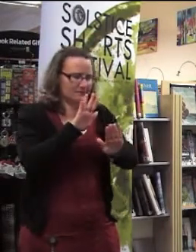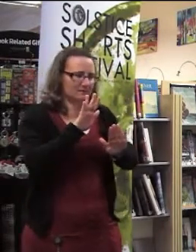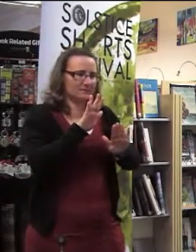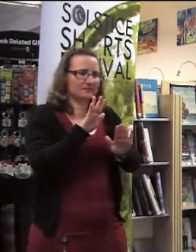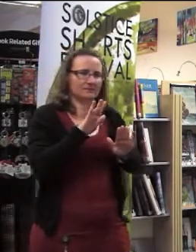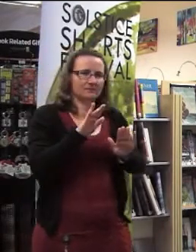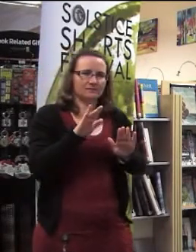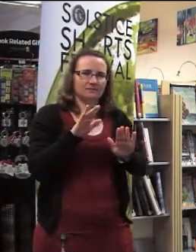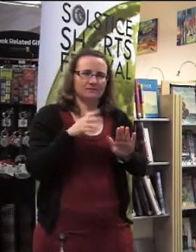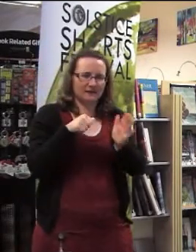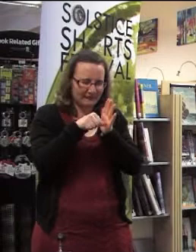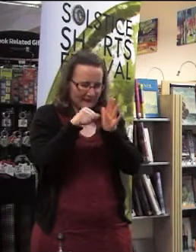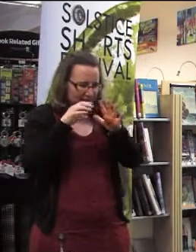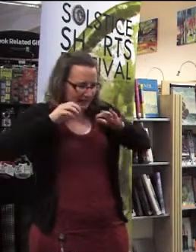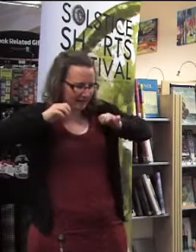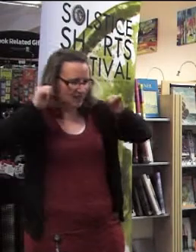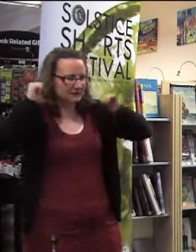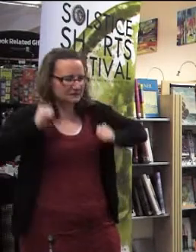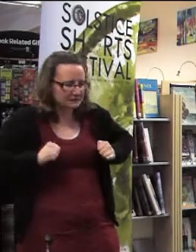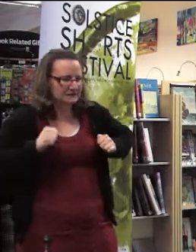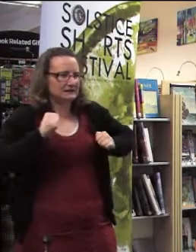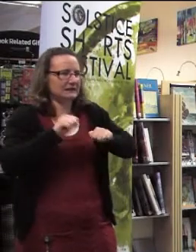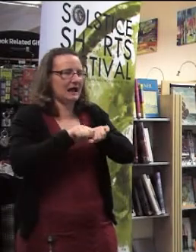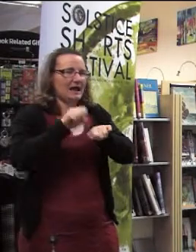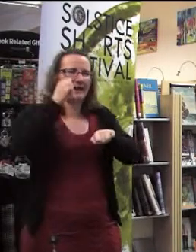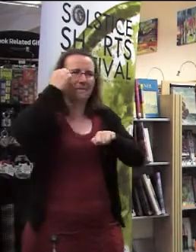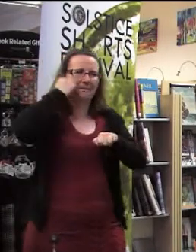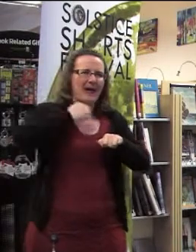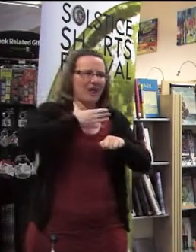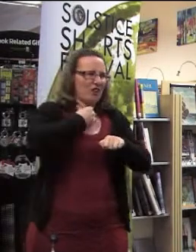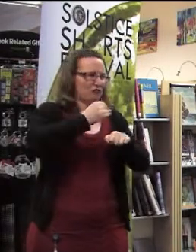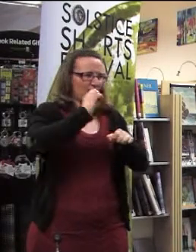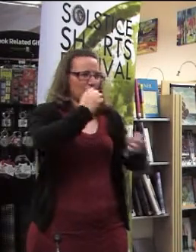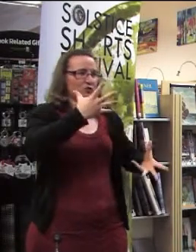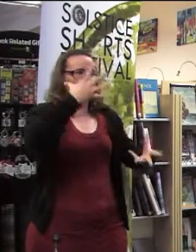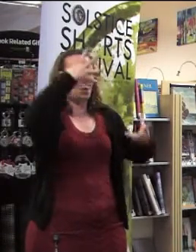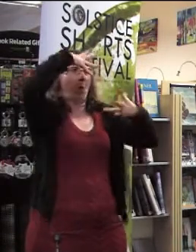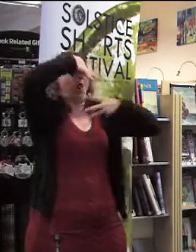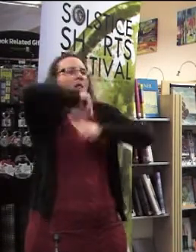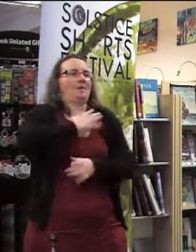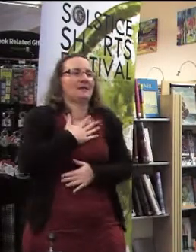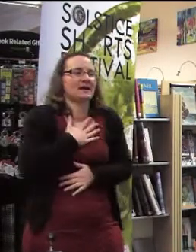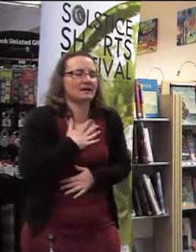and soft and fleshy, like a black throat about to swallow me.